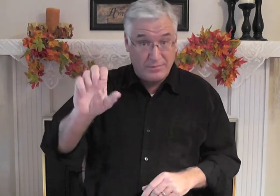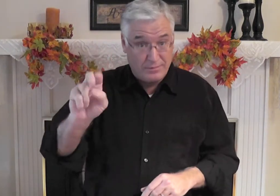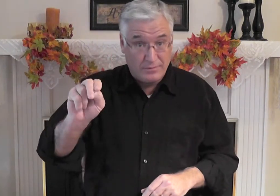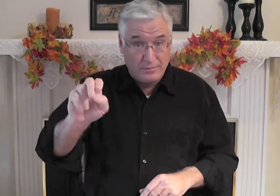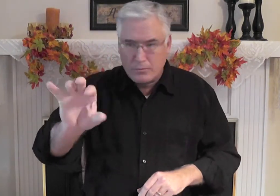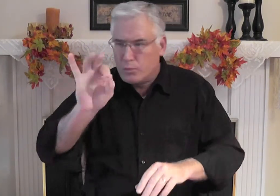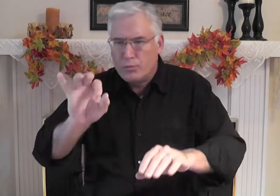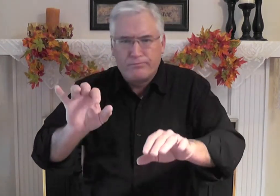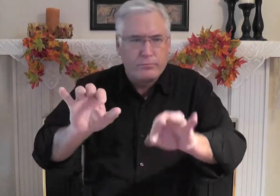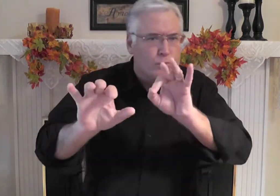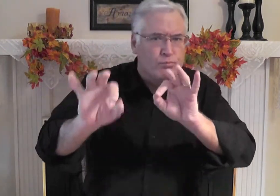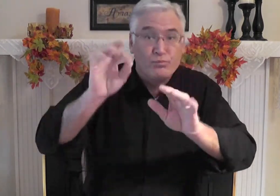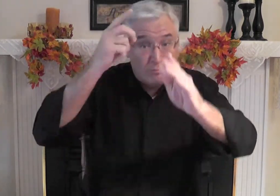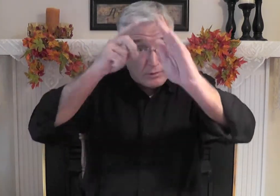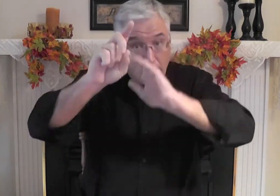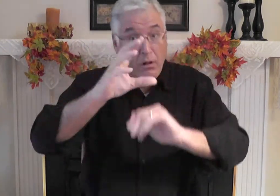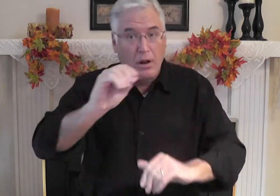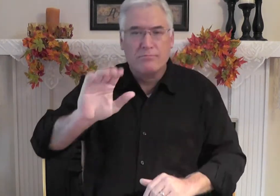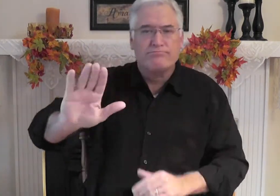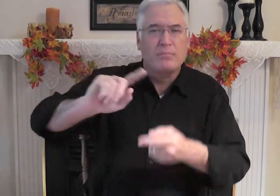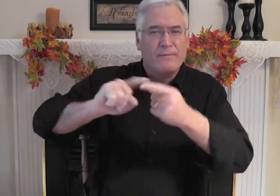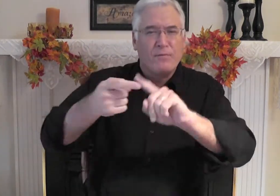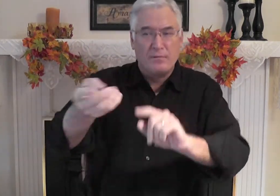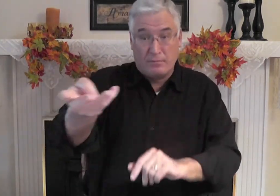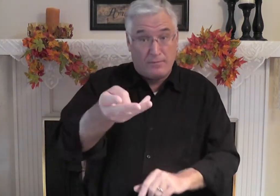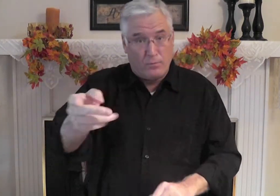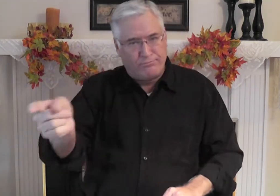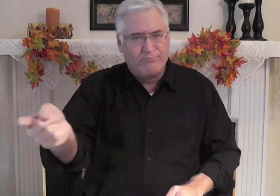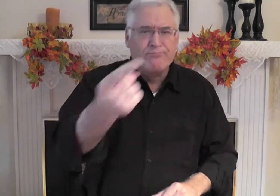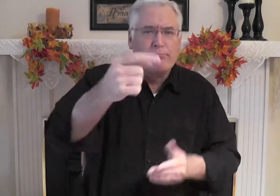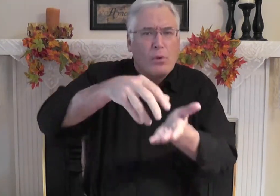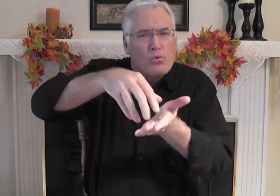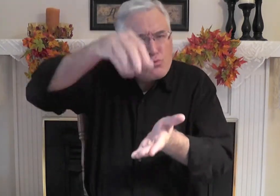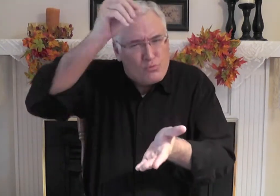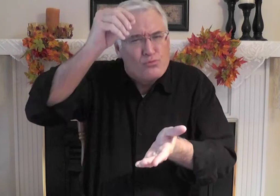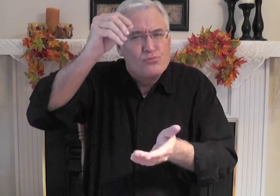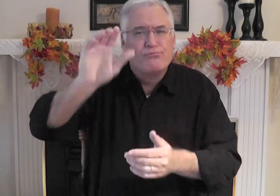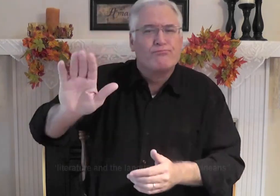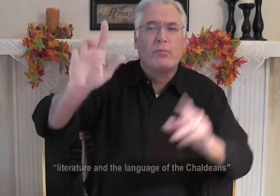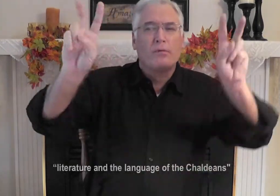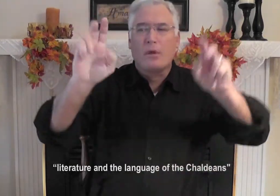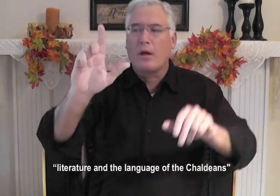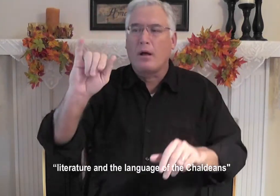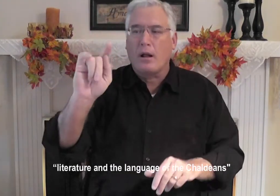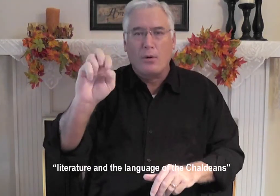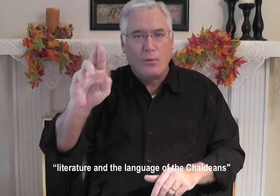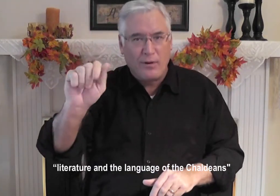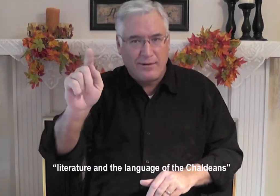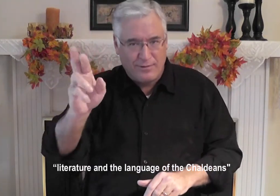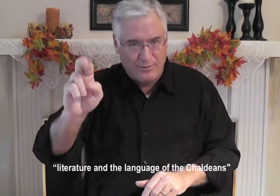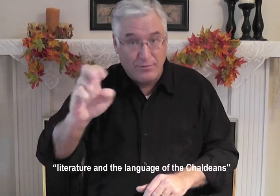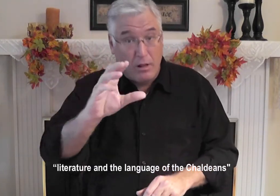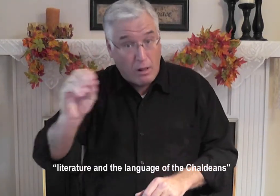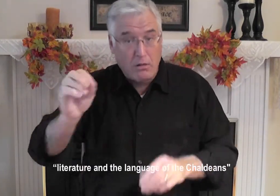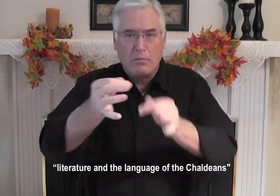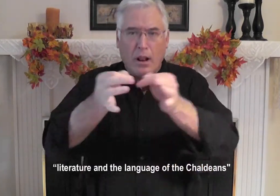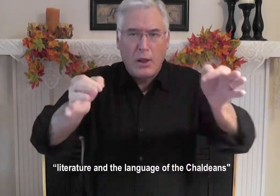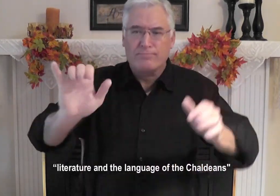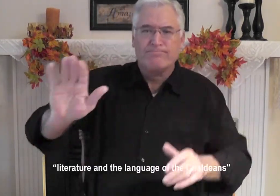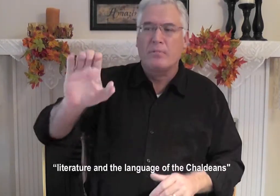The leaders of Babylon, they chose Daniel and his friends for them to learn the literature and the language